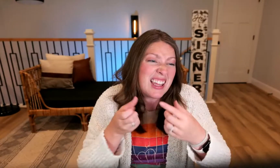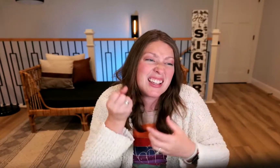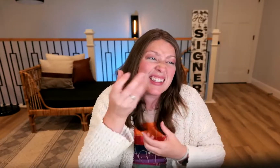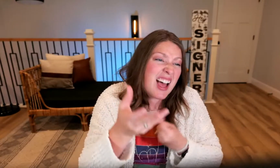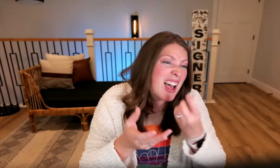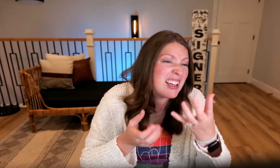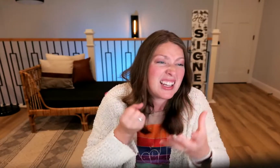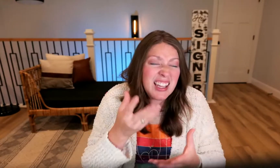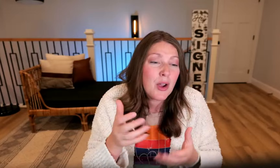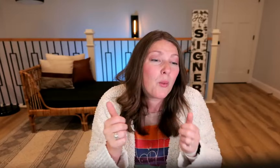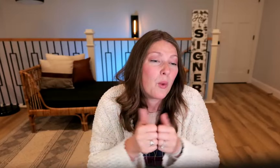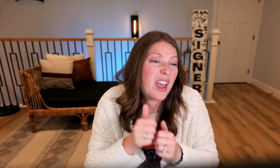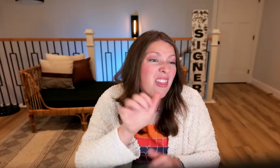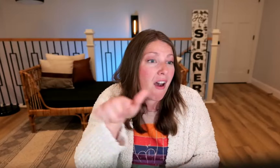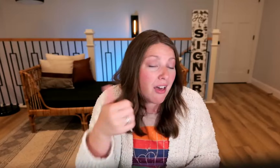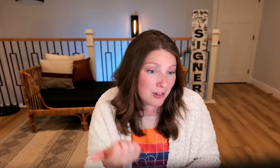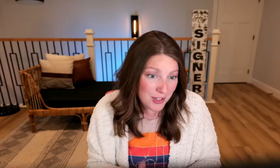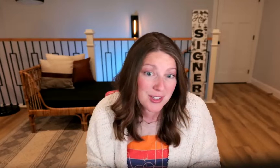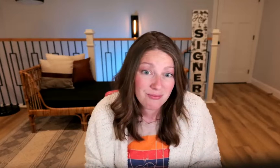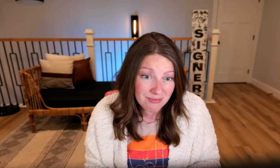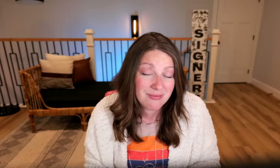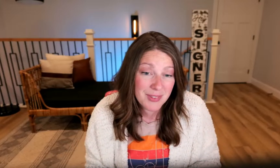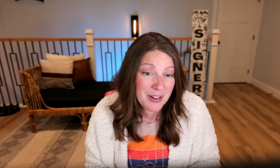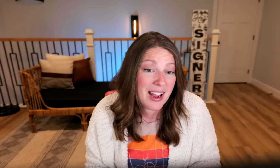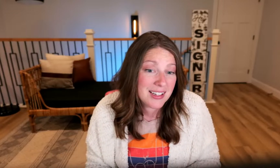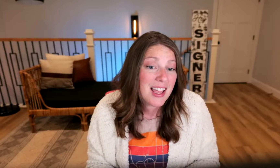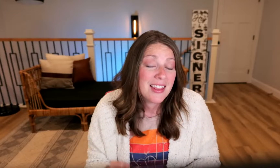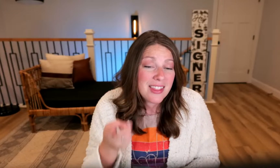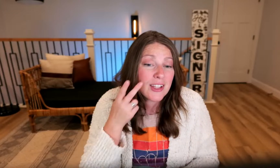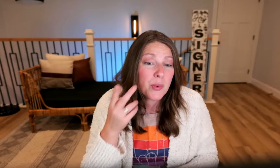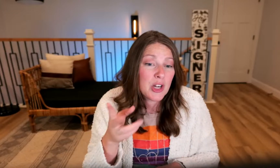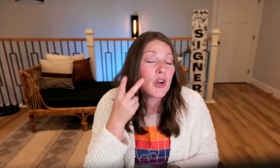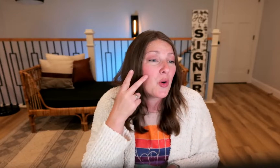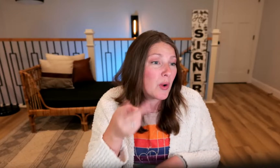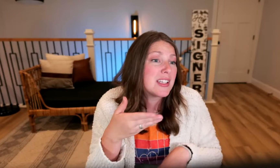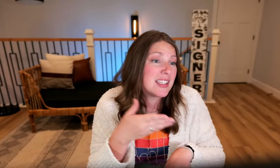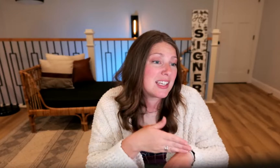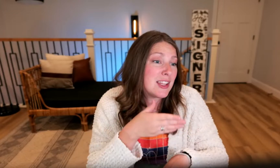signing with others. All right. That's where you're going to see the